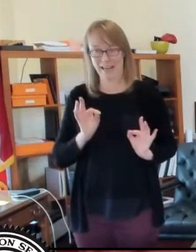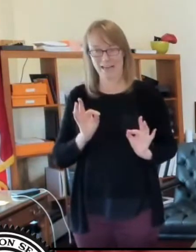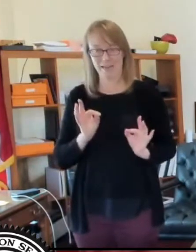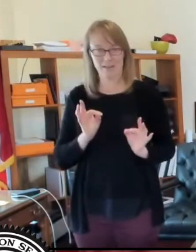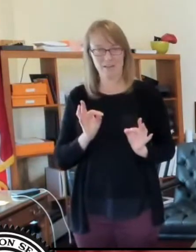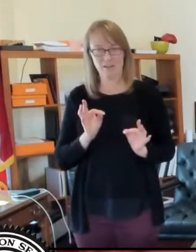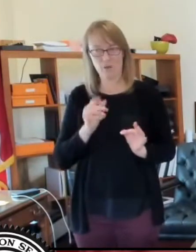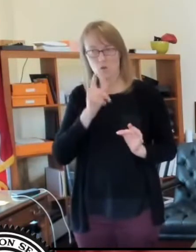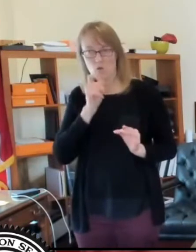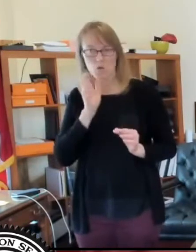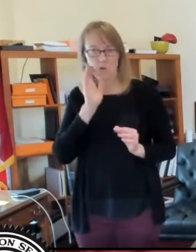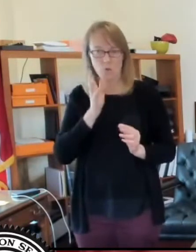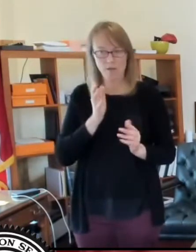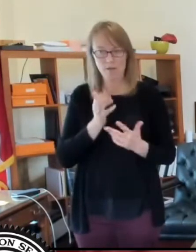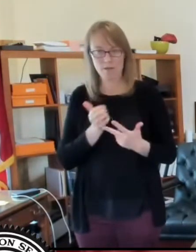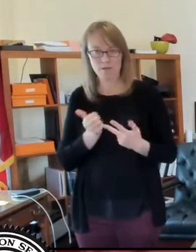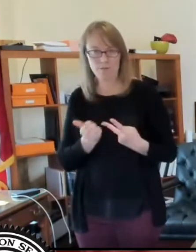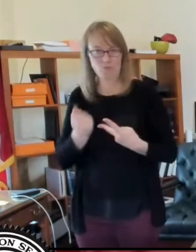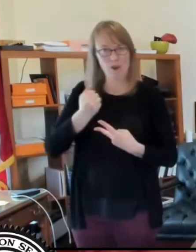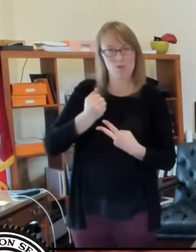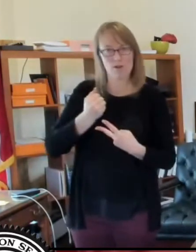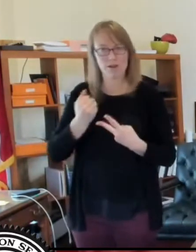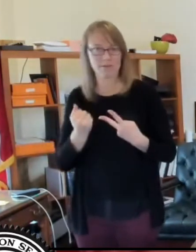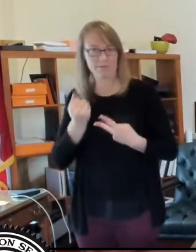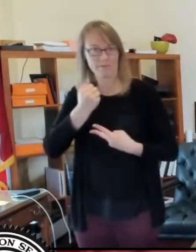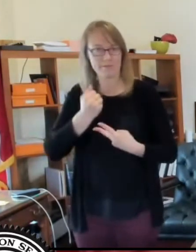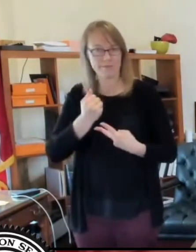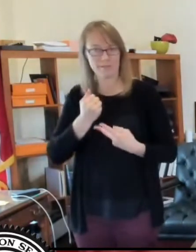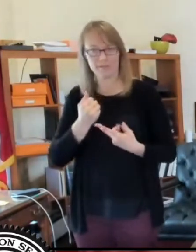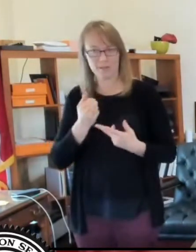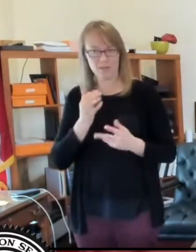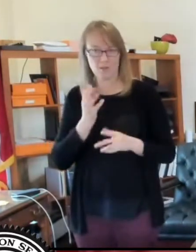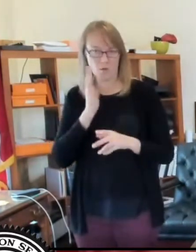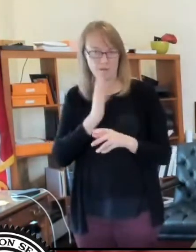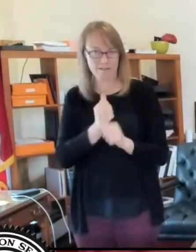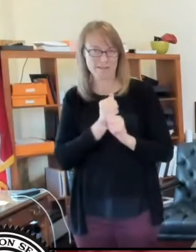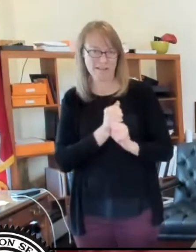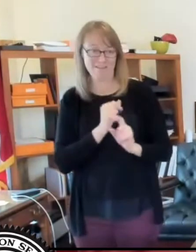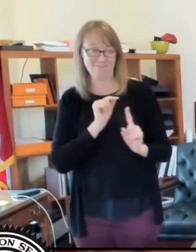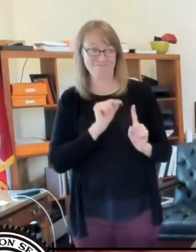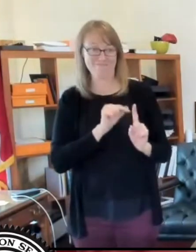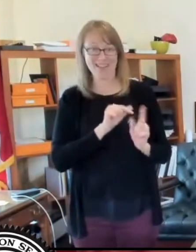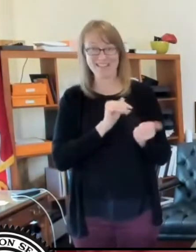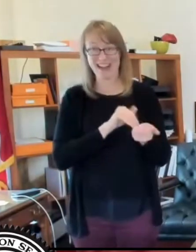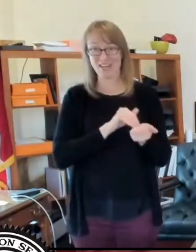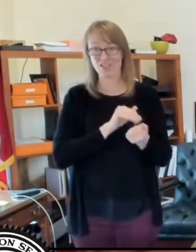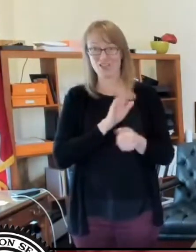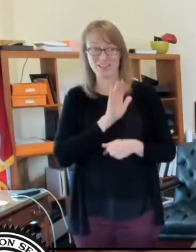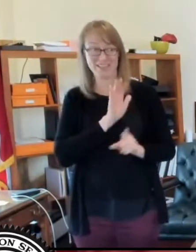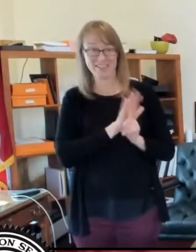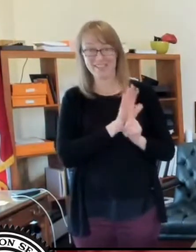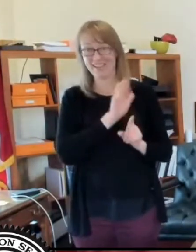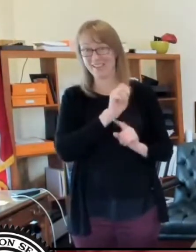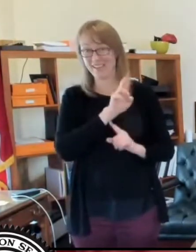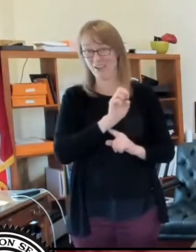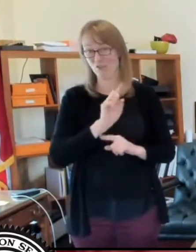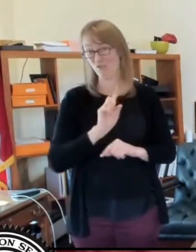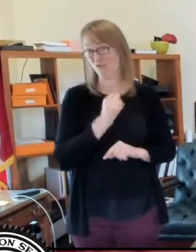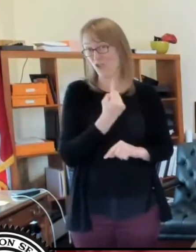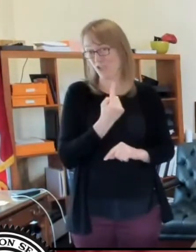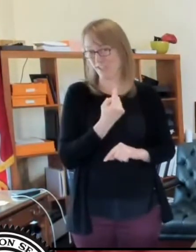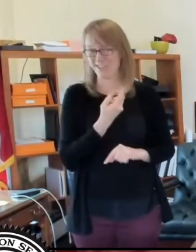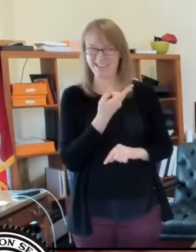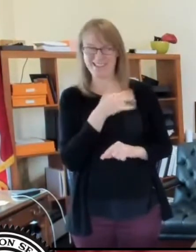and his care first. His or her, I would say, care first. That's what I mean by saying that you're putting